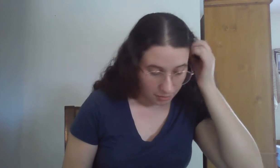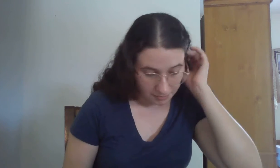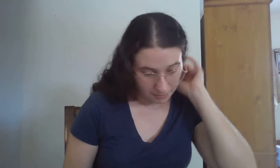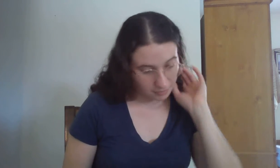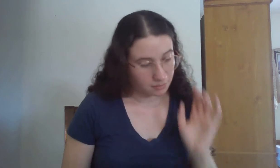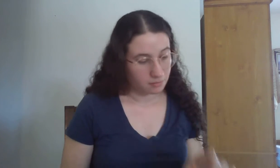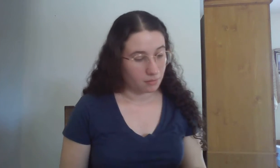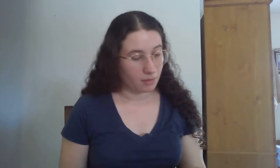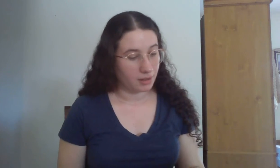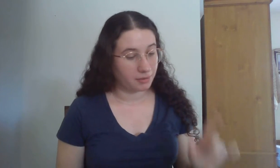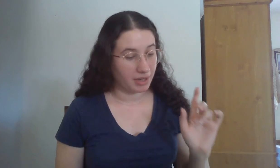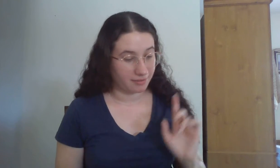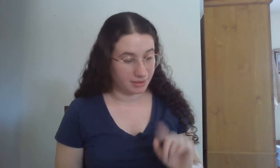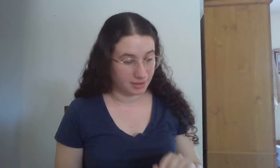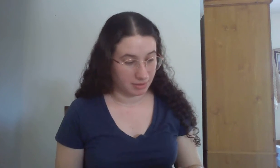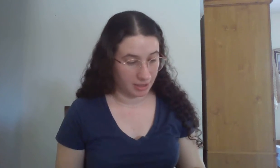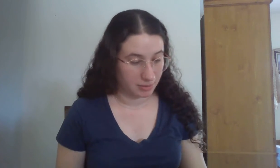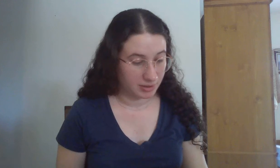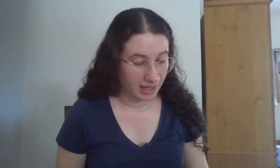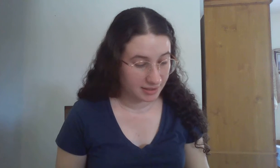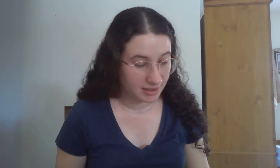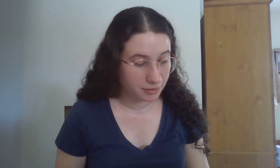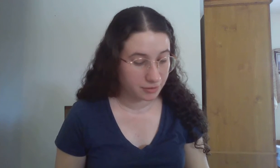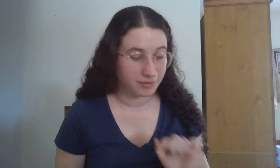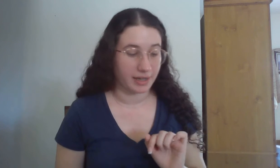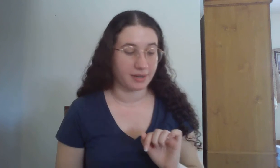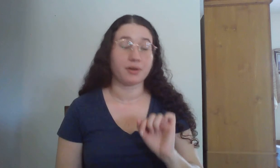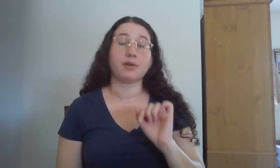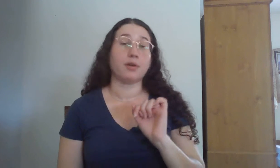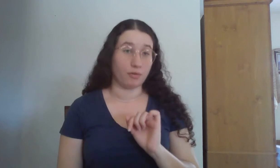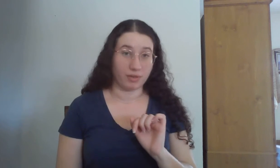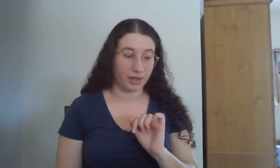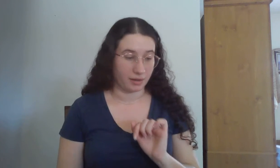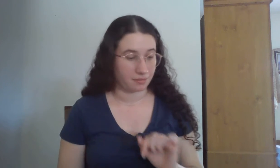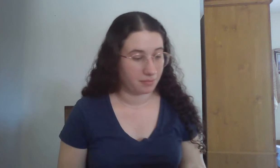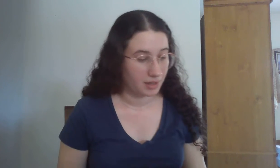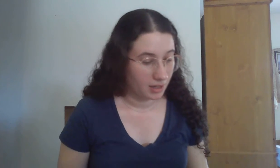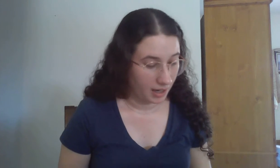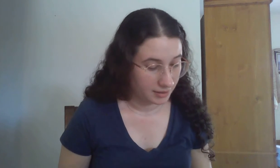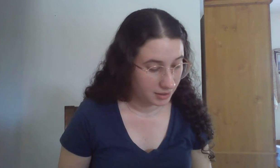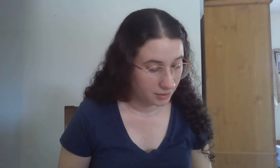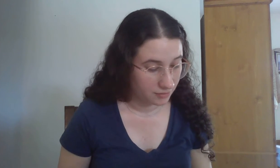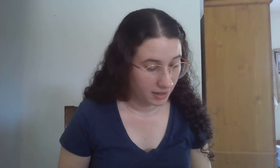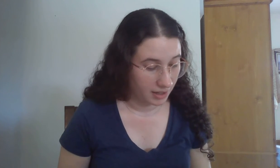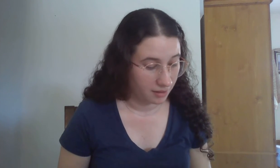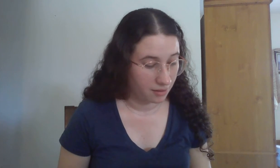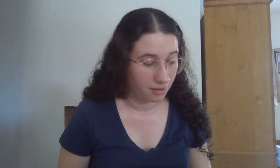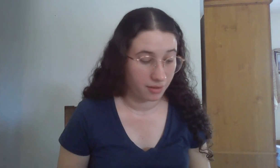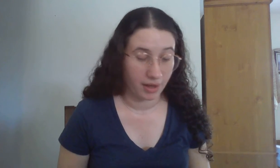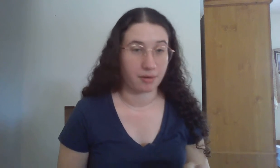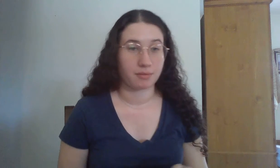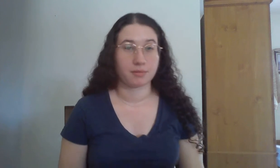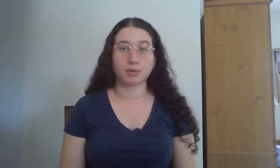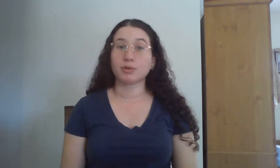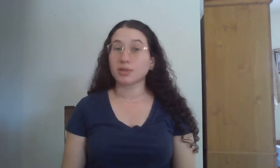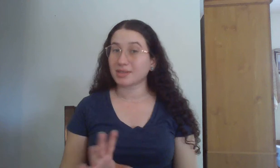So here we have some examples. I see your van over there. I see your van there. You could